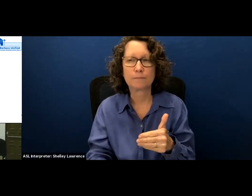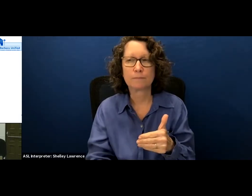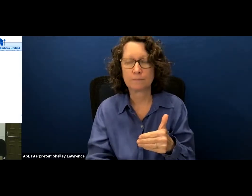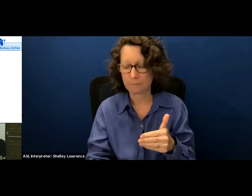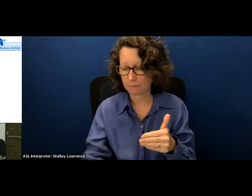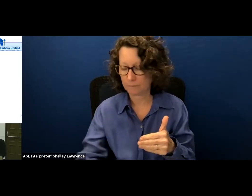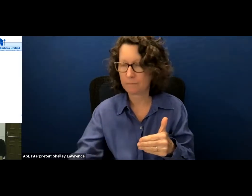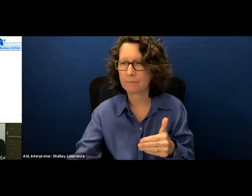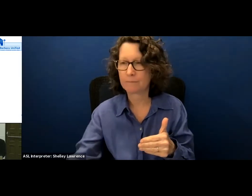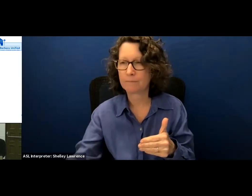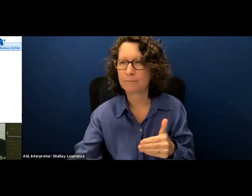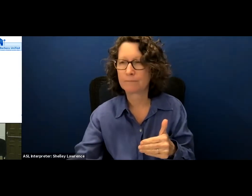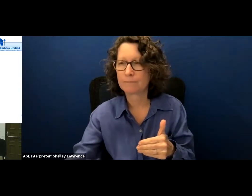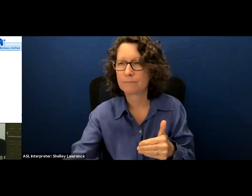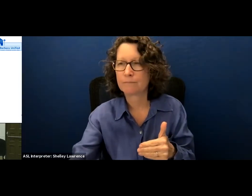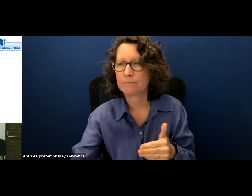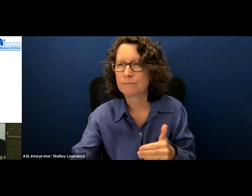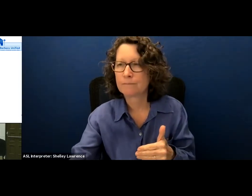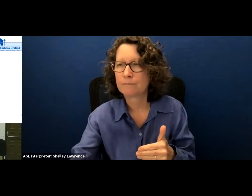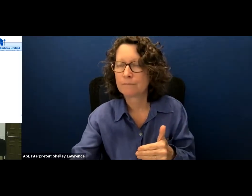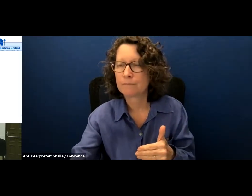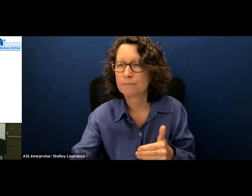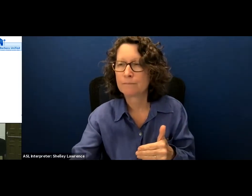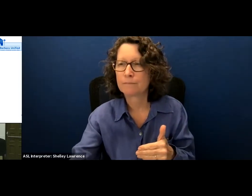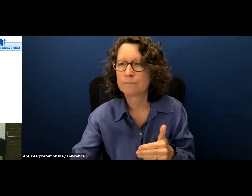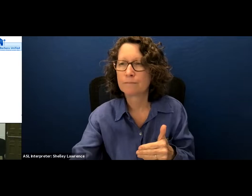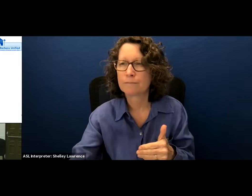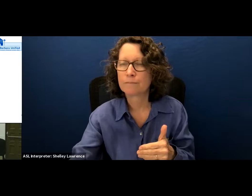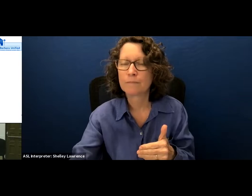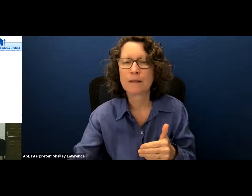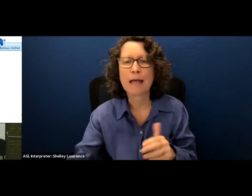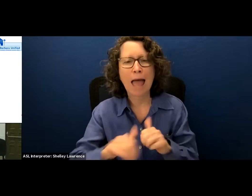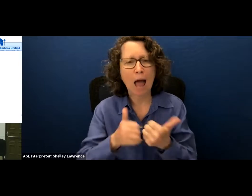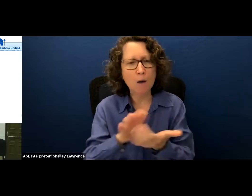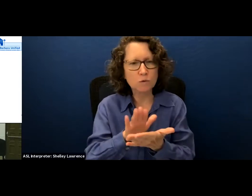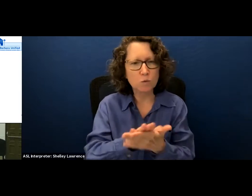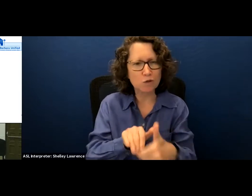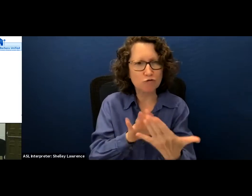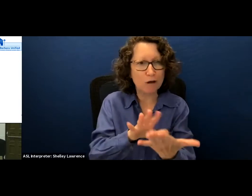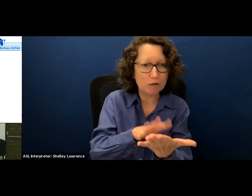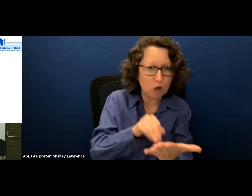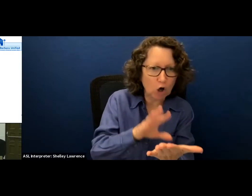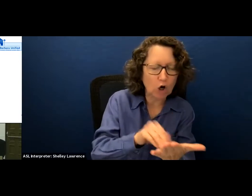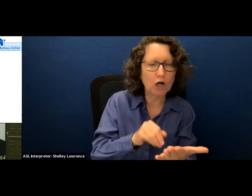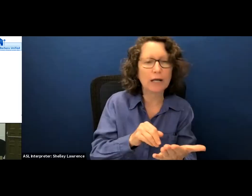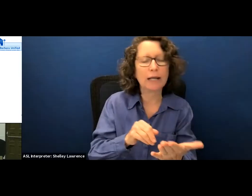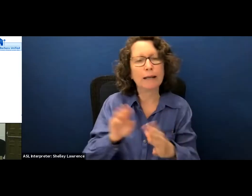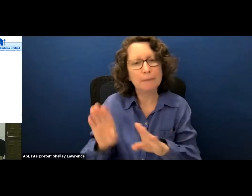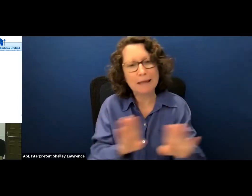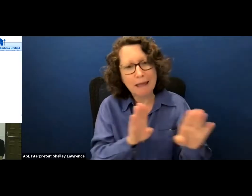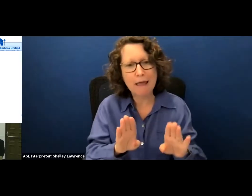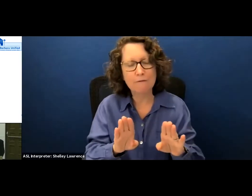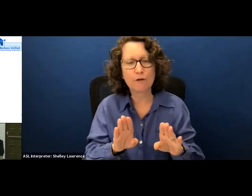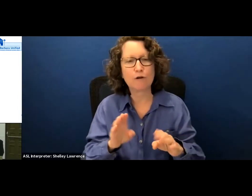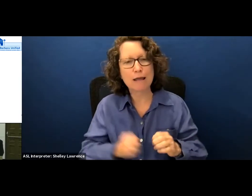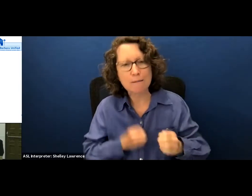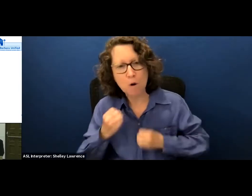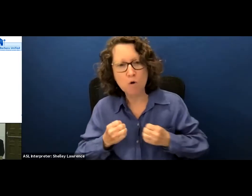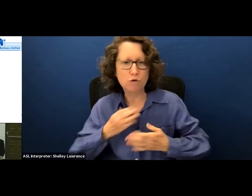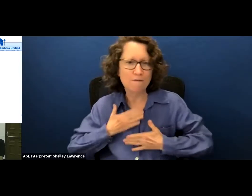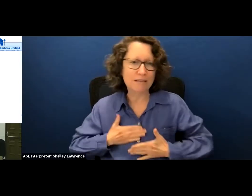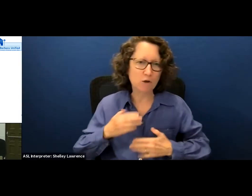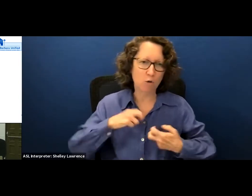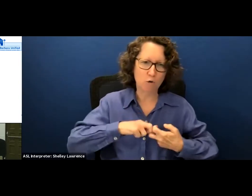So ultimately, how schools address learning, behavior, emotional and physical problems will affect